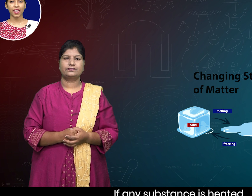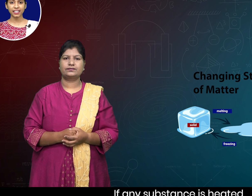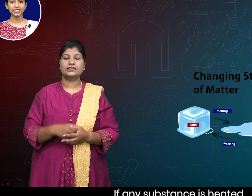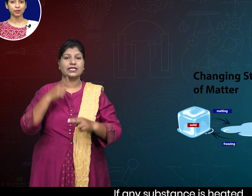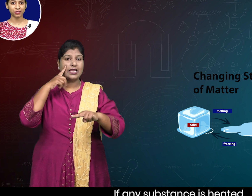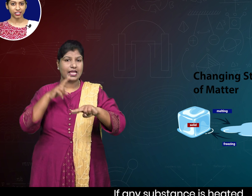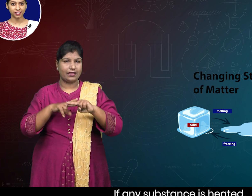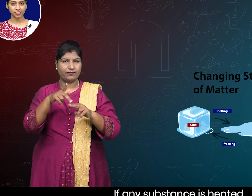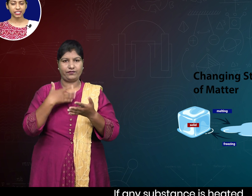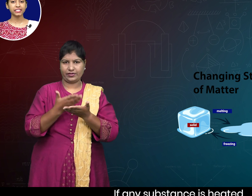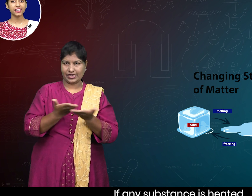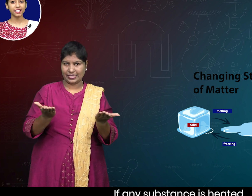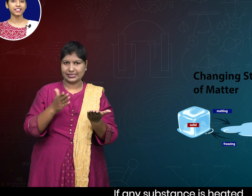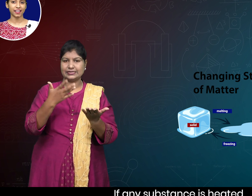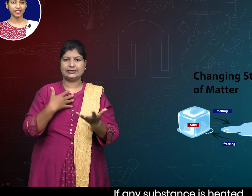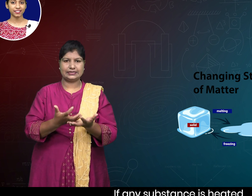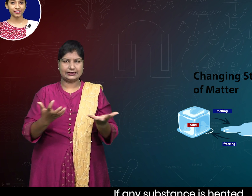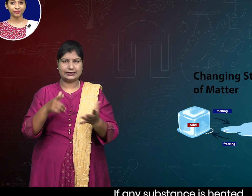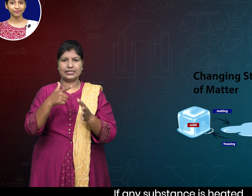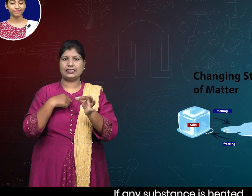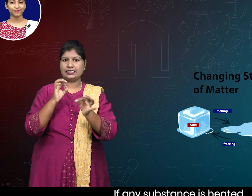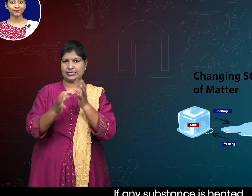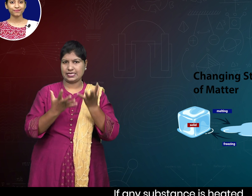If any substance is heated,